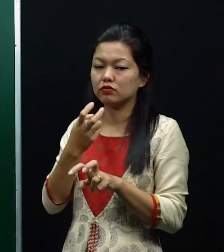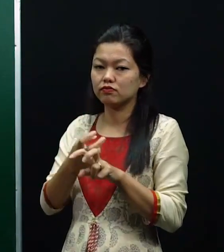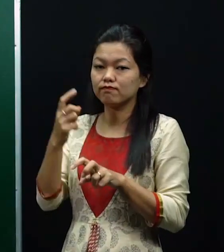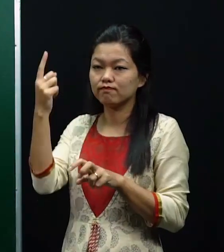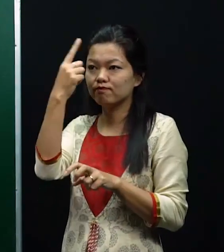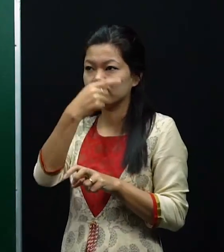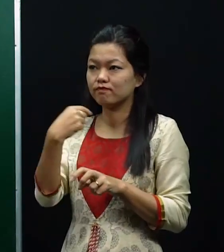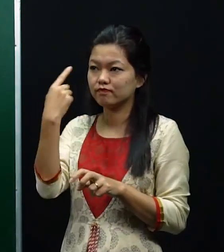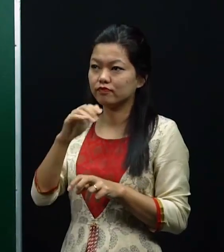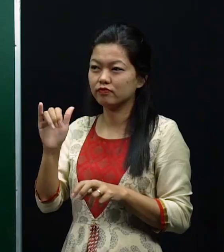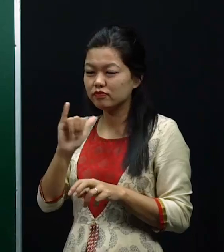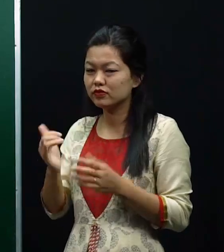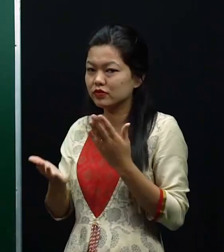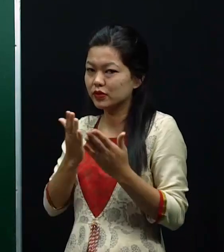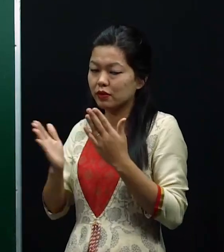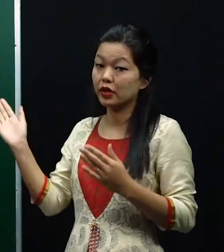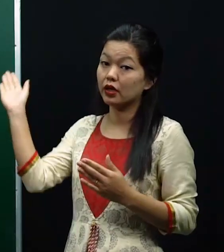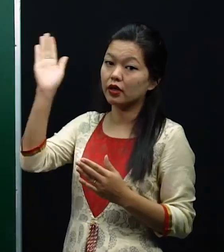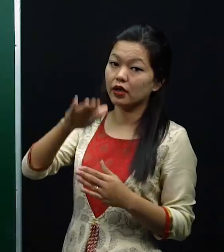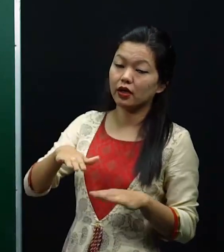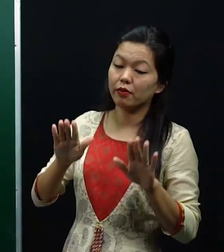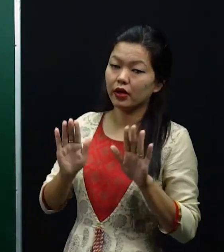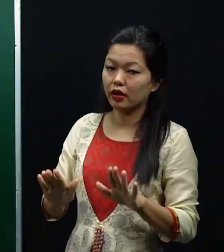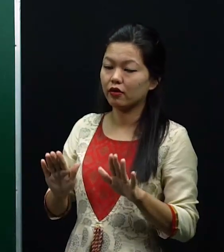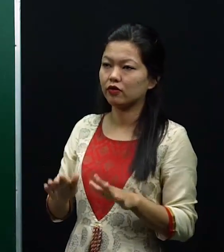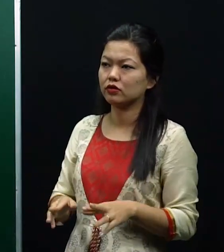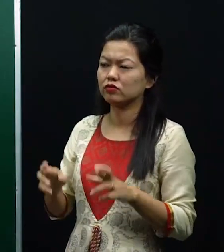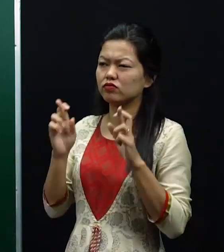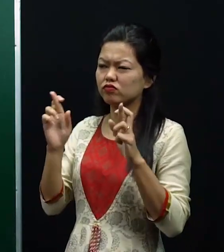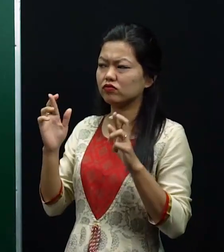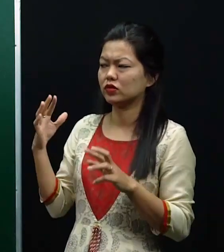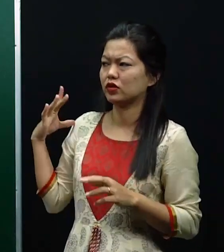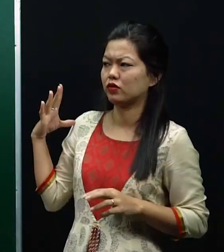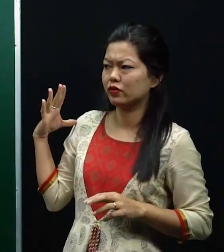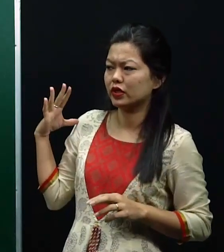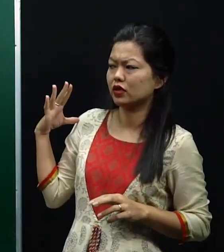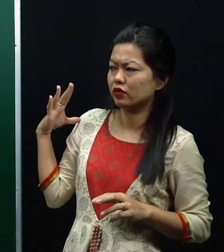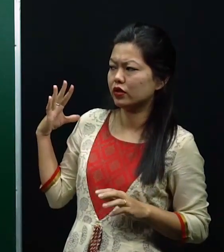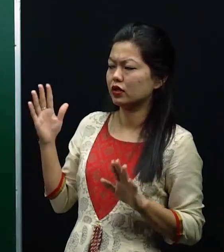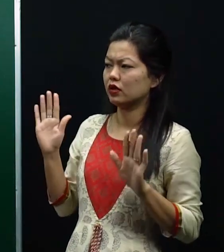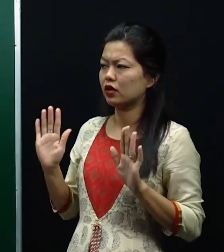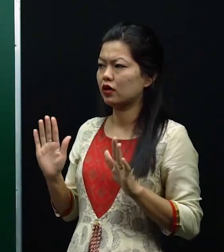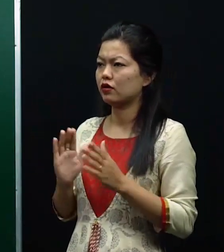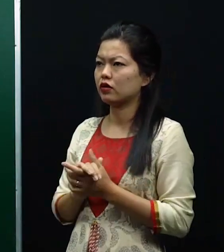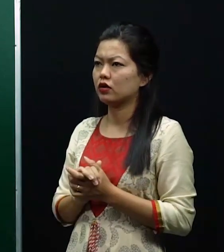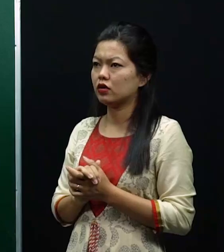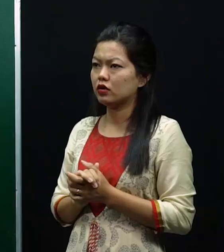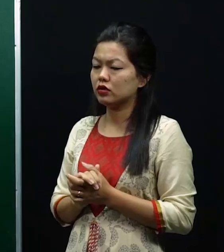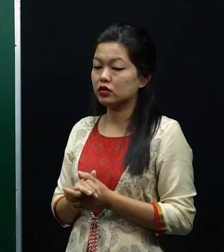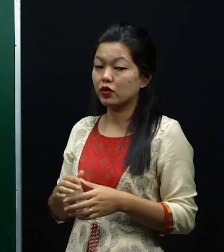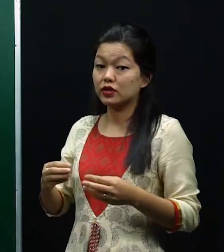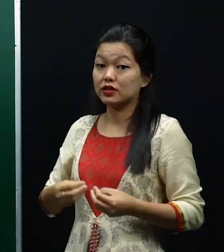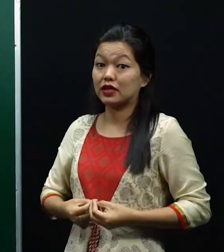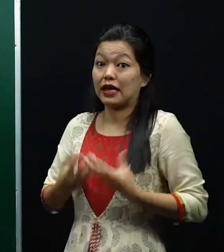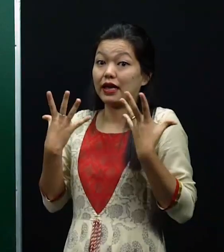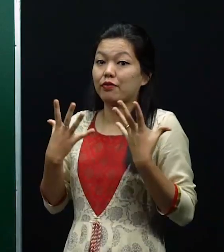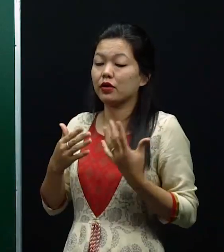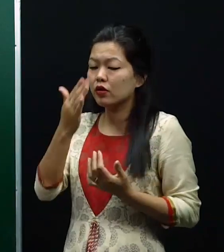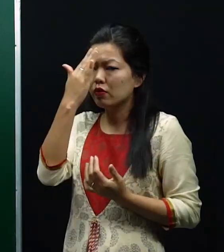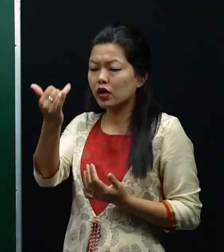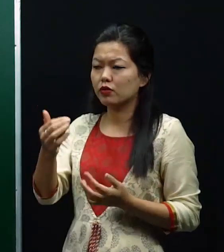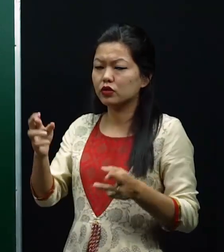was also very rich, who lives in some other parts of the world and resembles the face on this mountain,